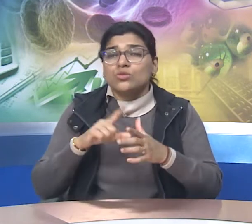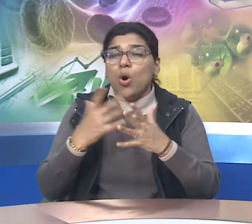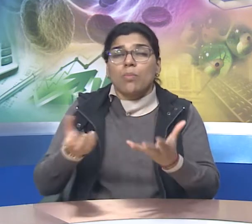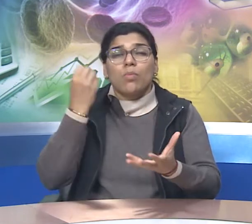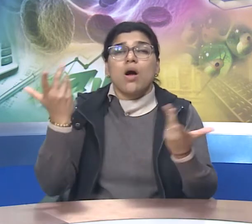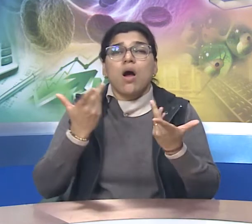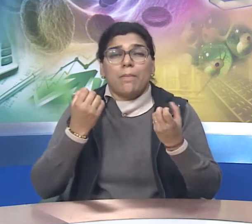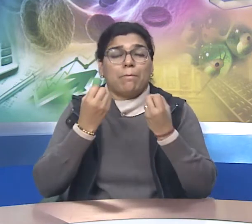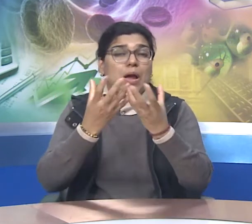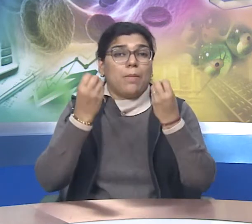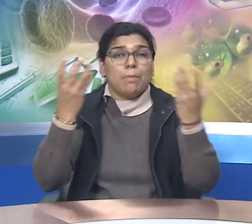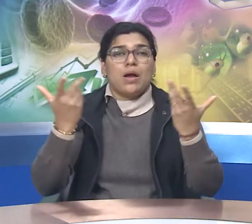where man had